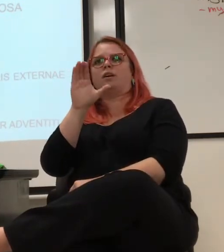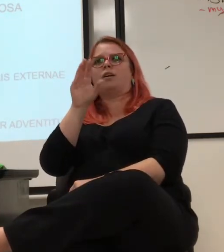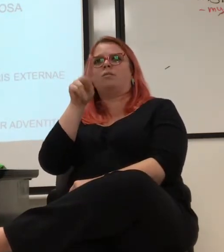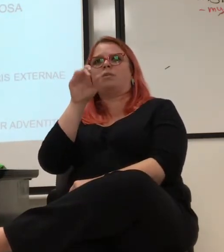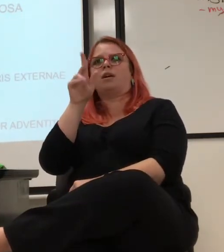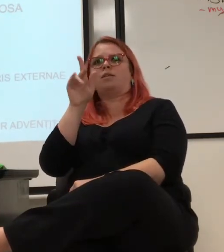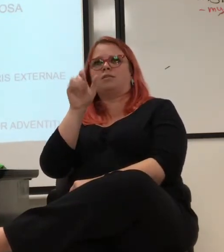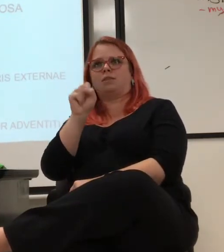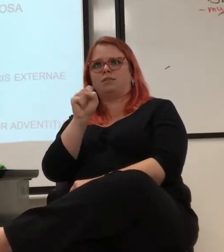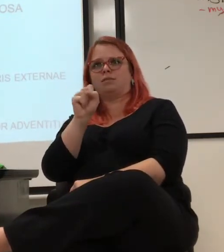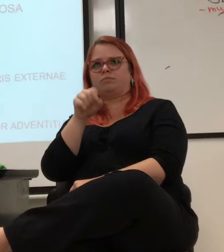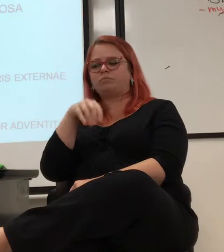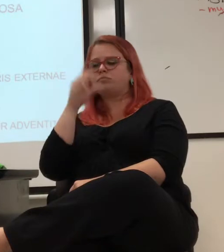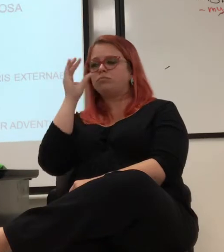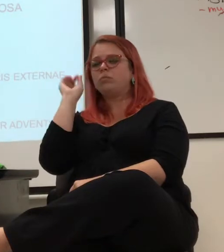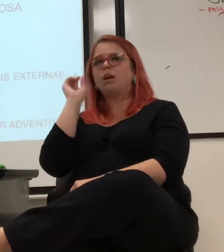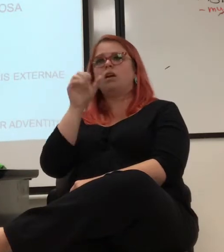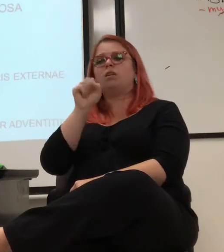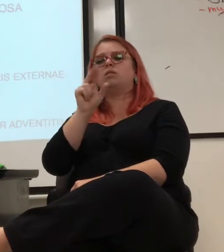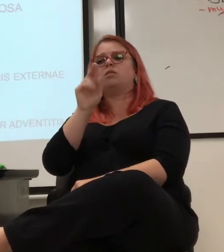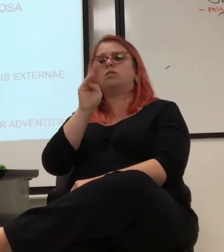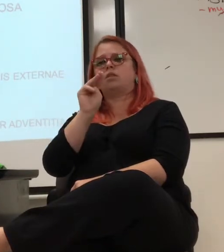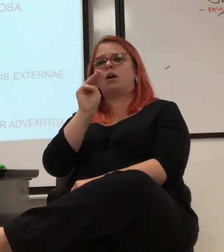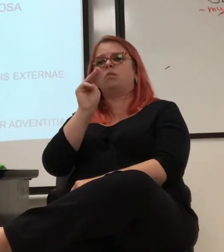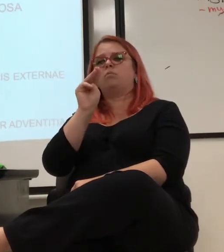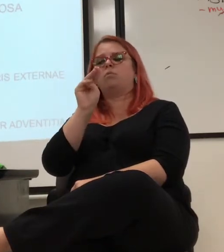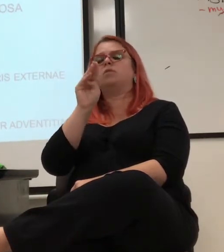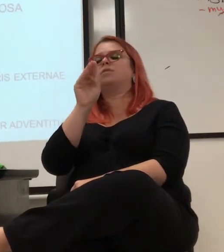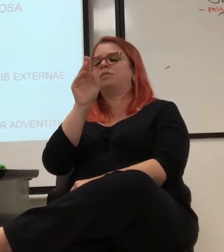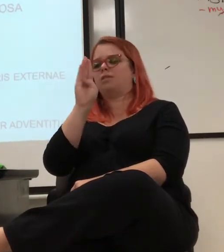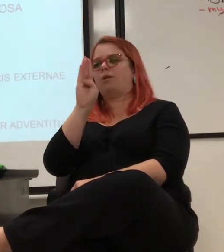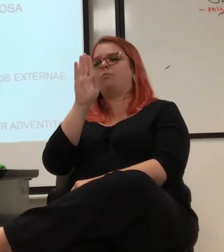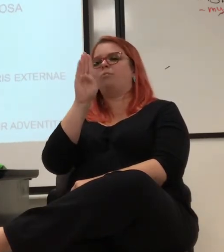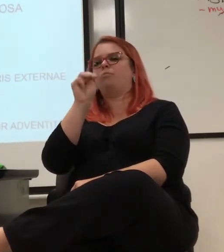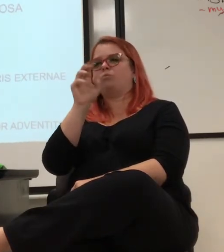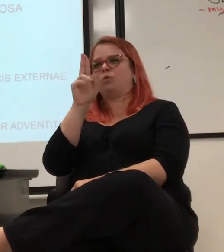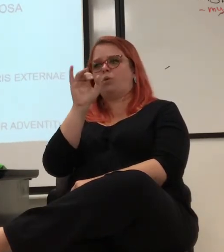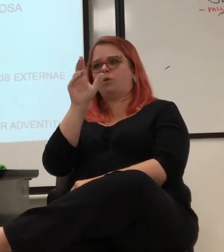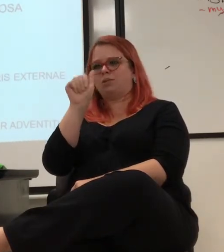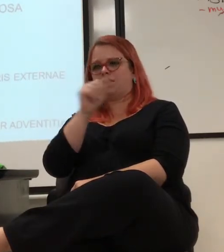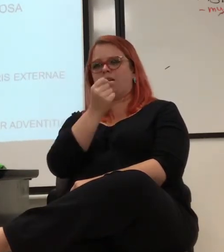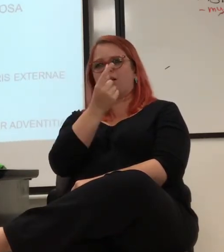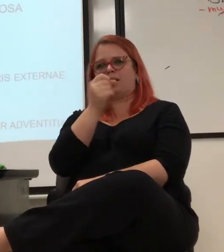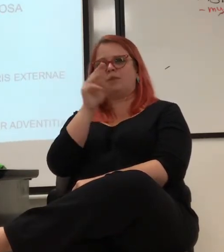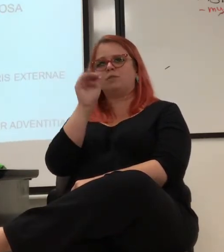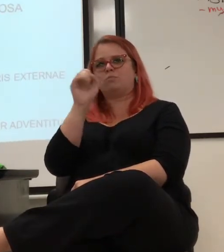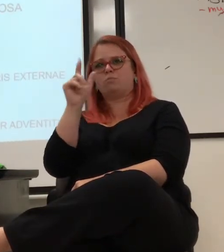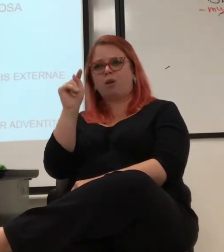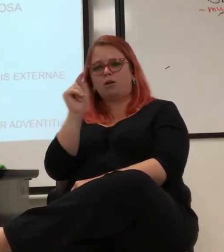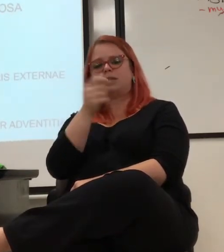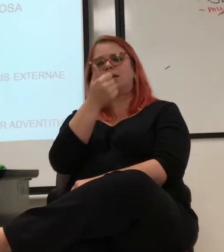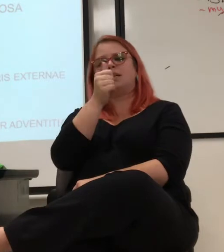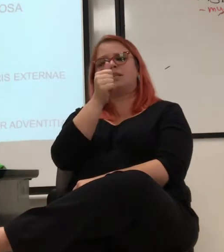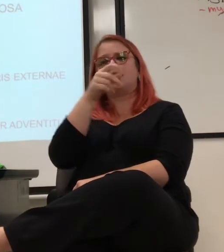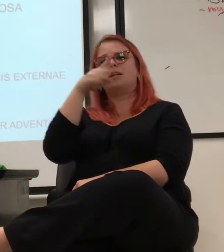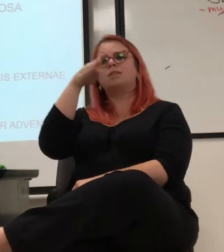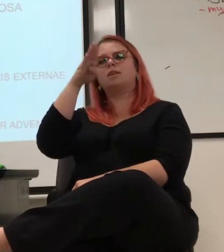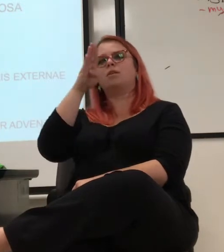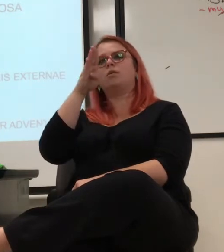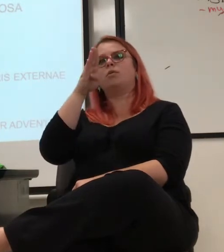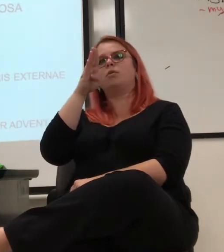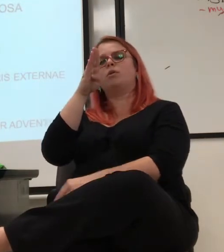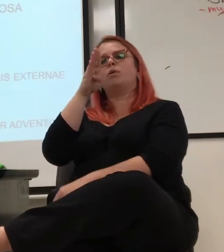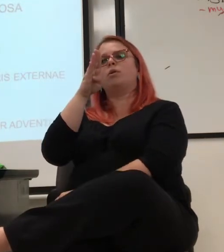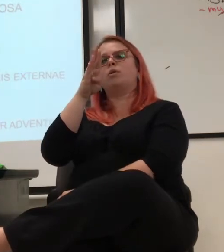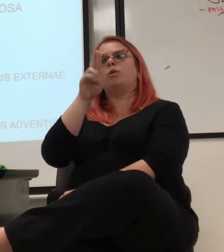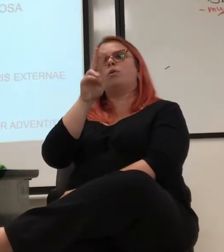submucosa. 11 is malt. 10 is the Brunner's glands. And then this layer, the A